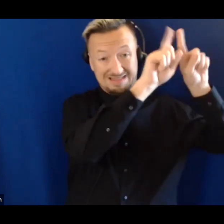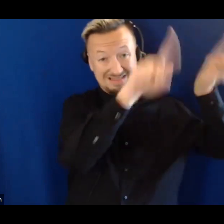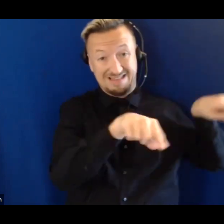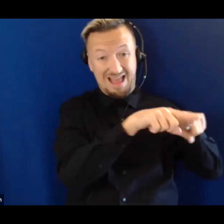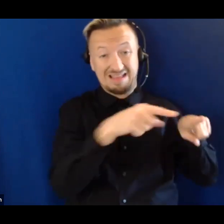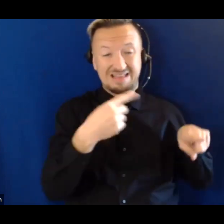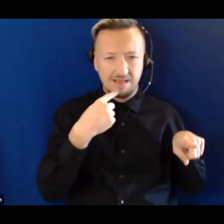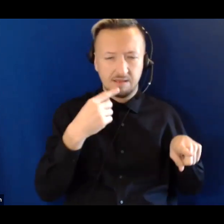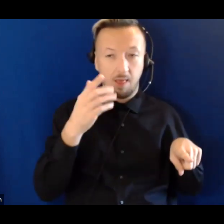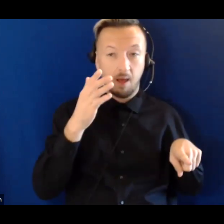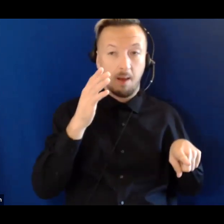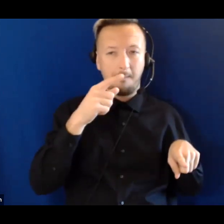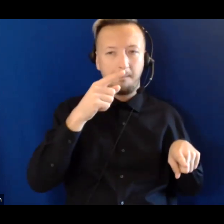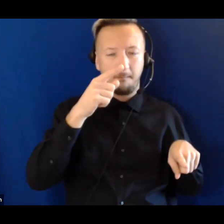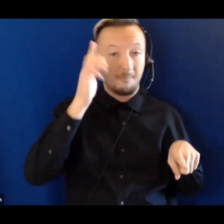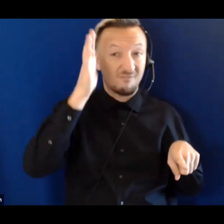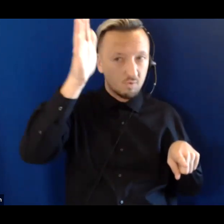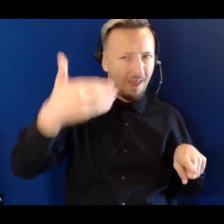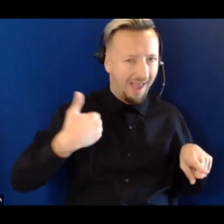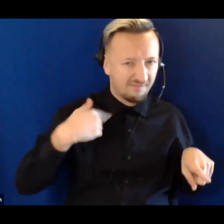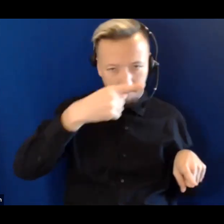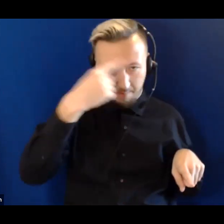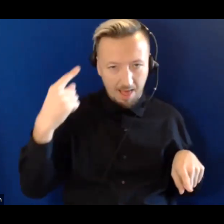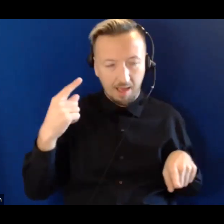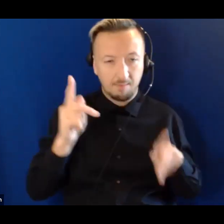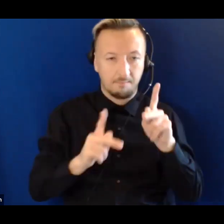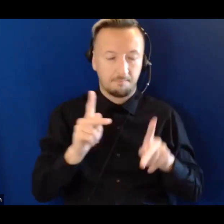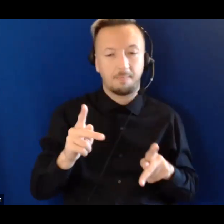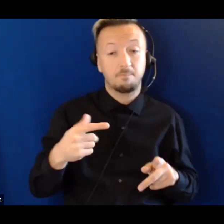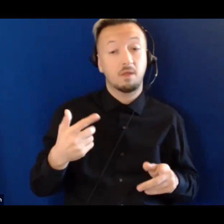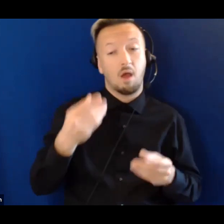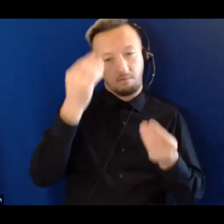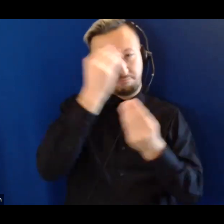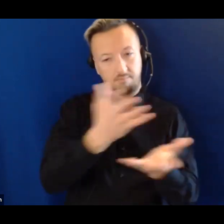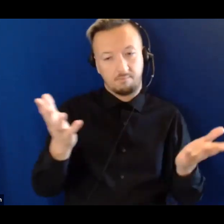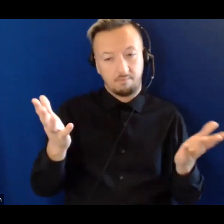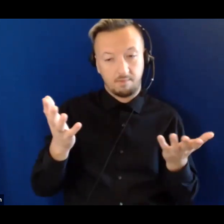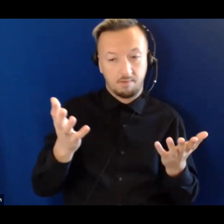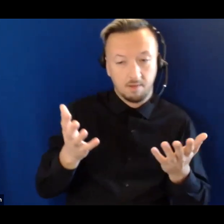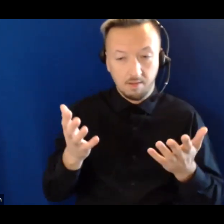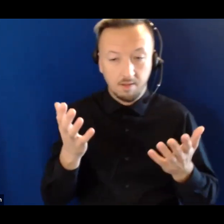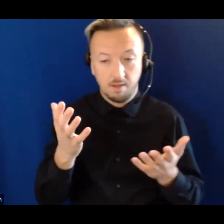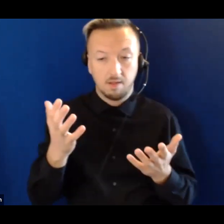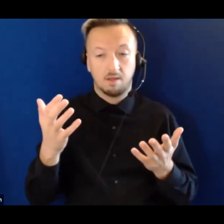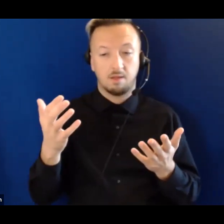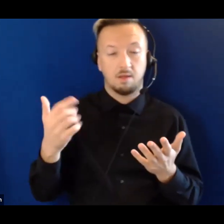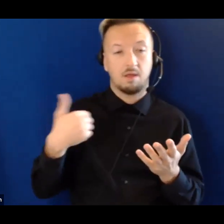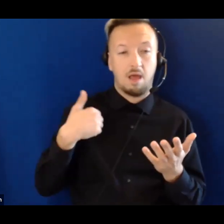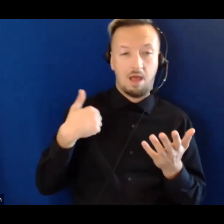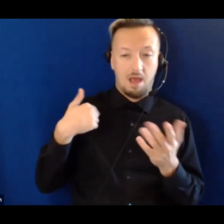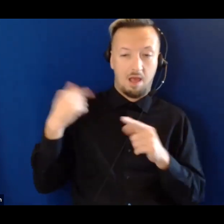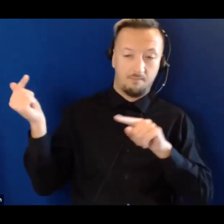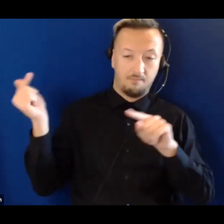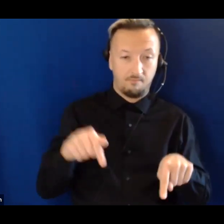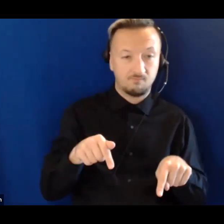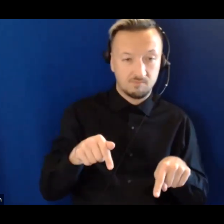future." I should probably state first that I come to this panel and also this work as somebody